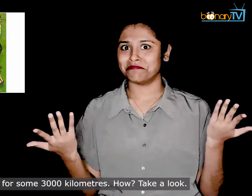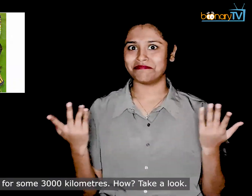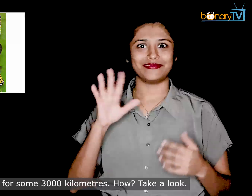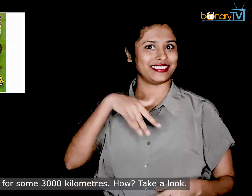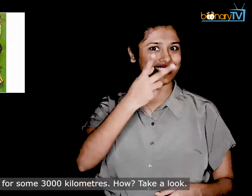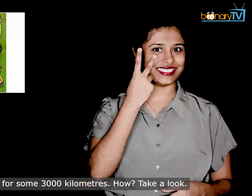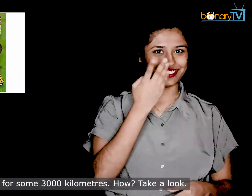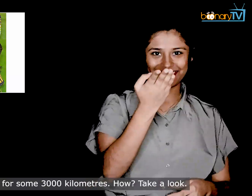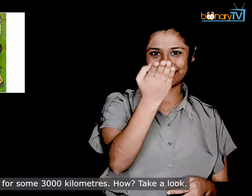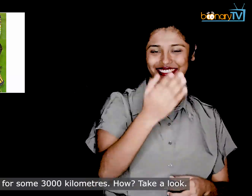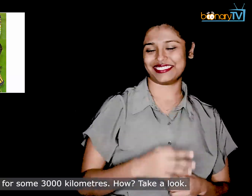Take a look.